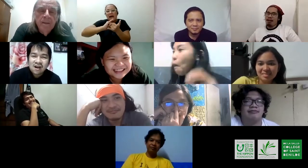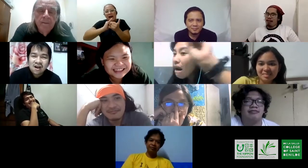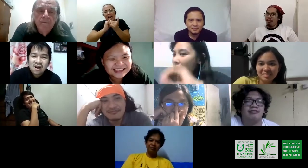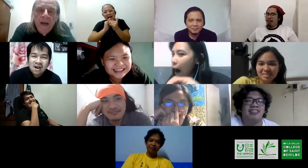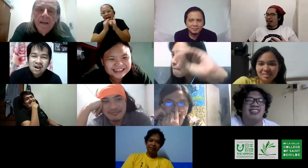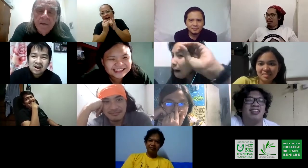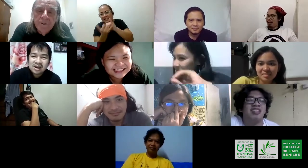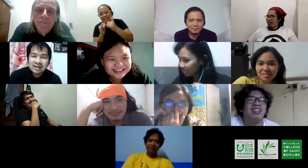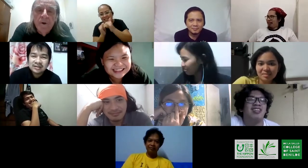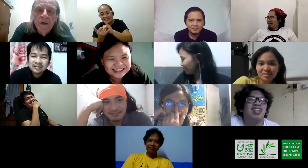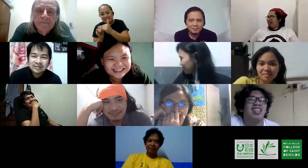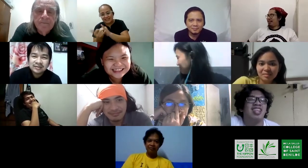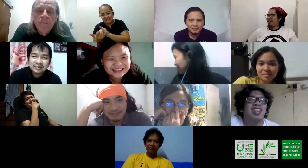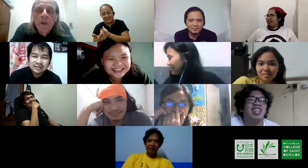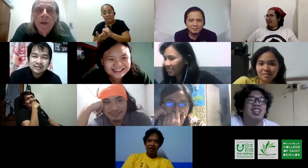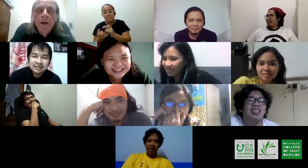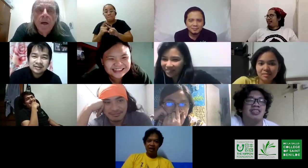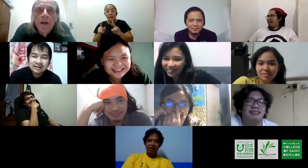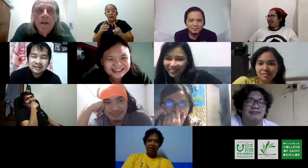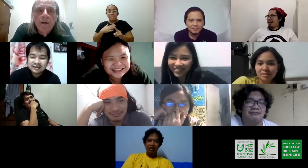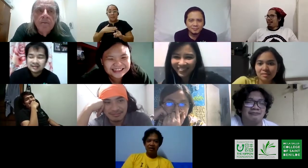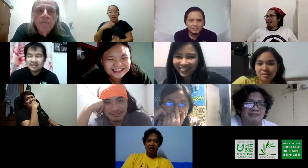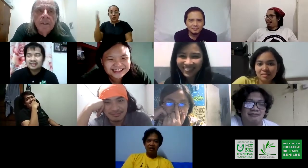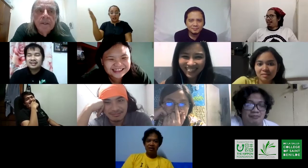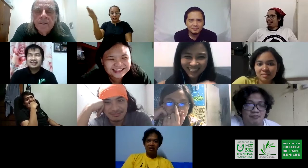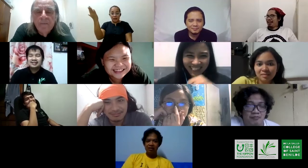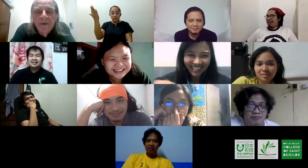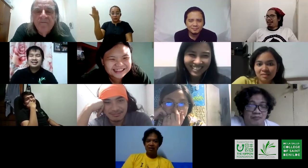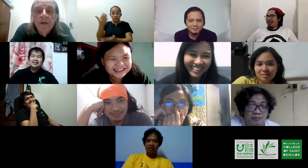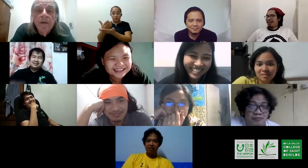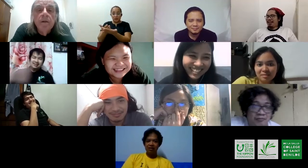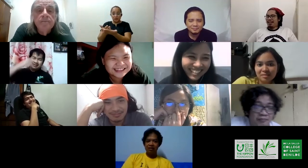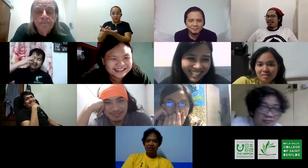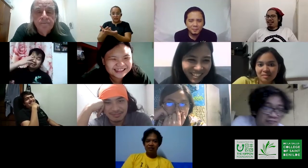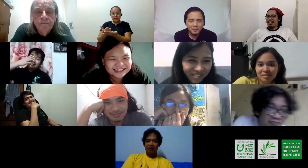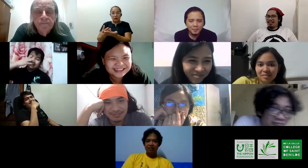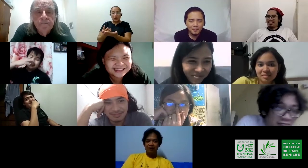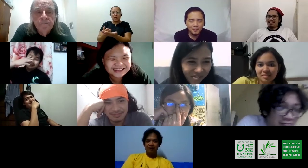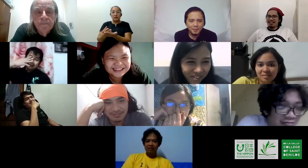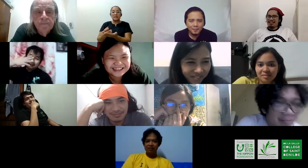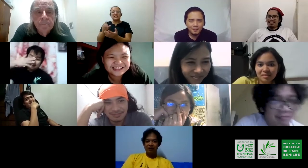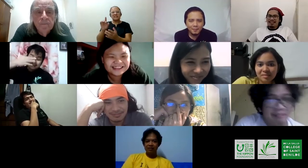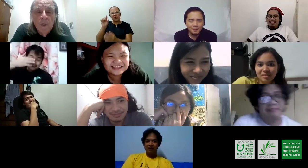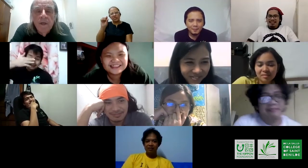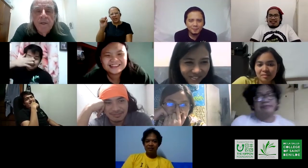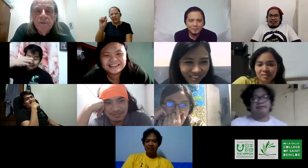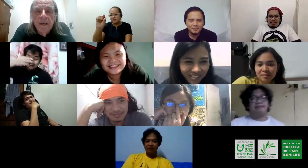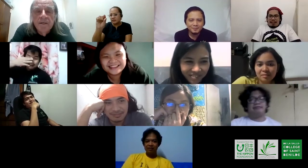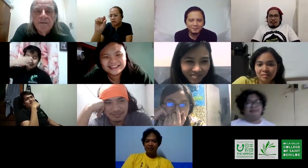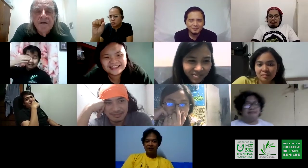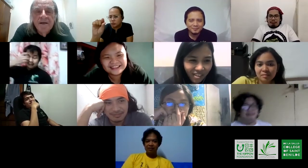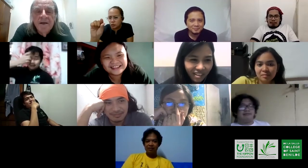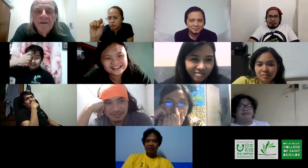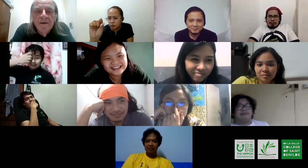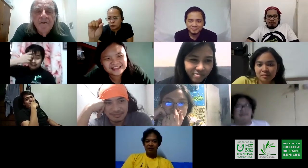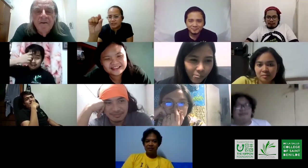But my lecture part is going to be very little in each